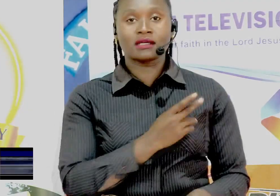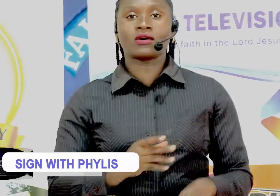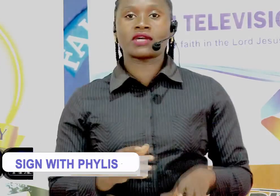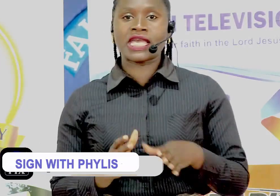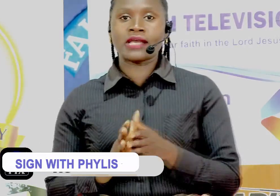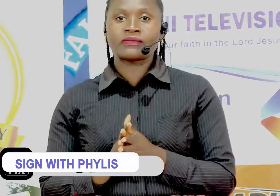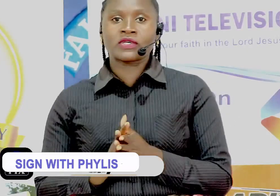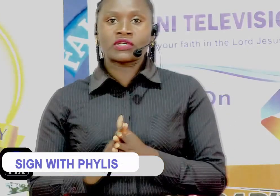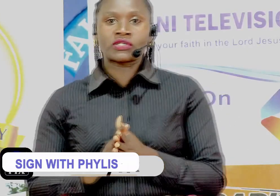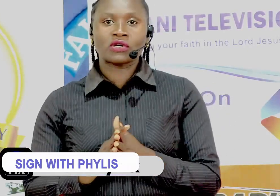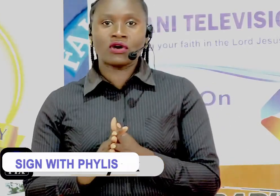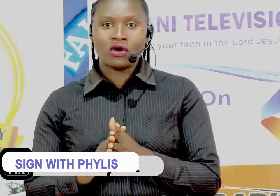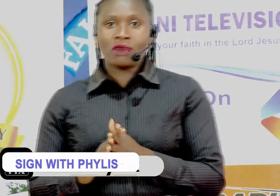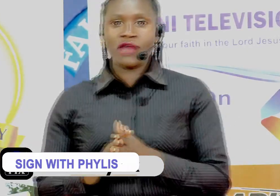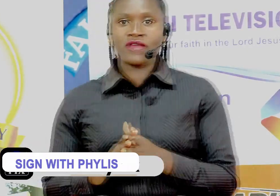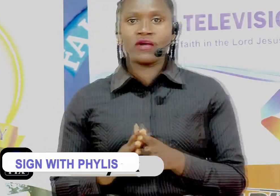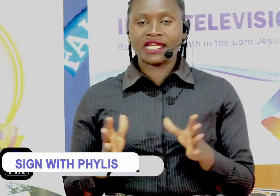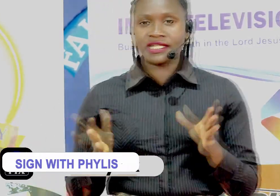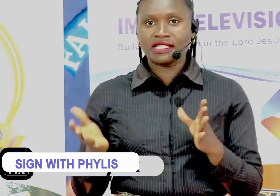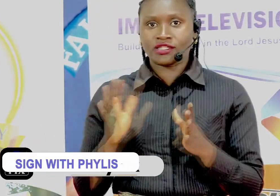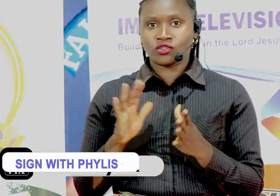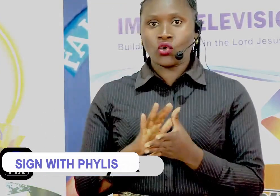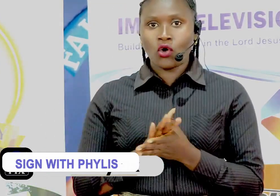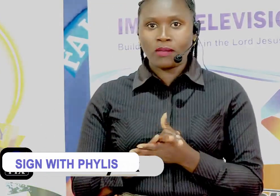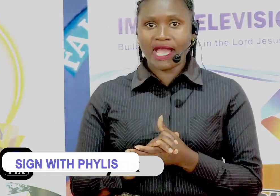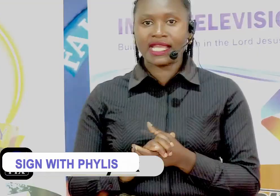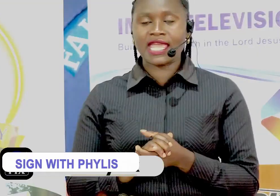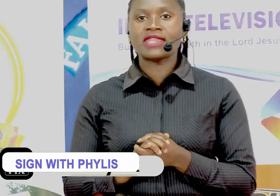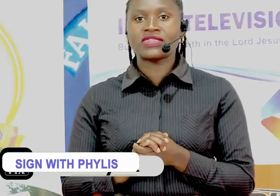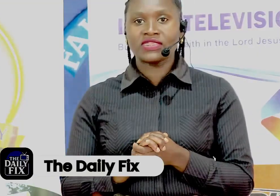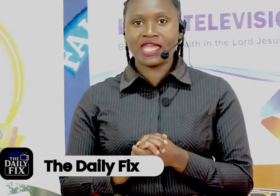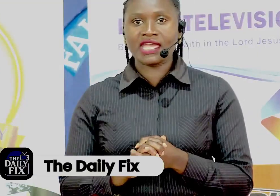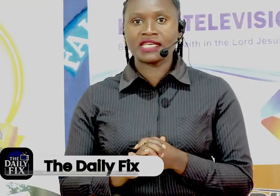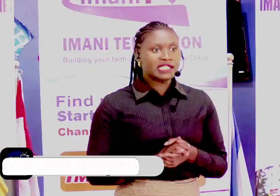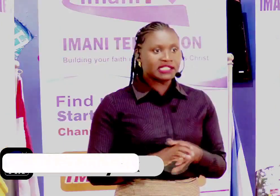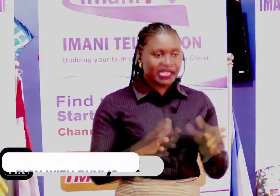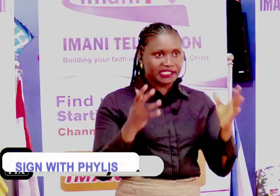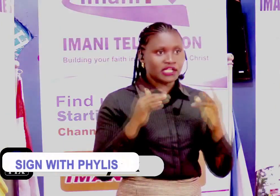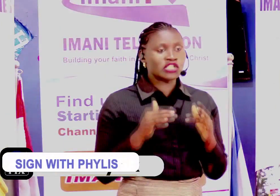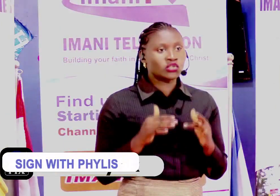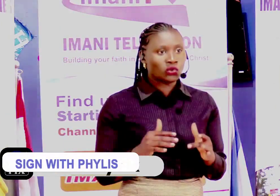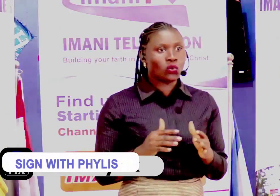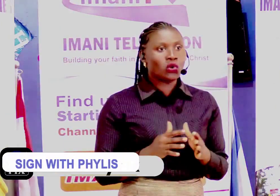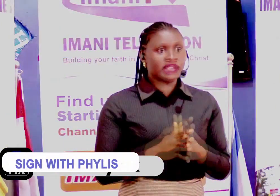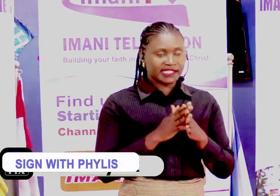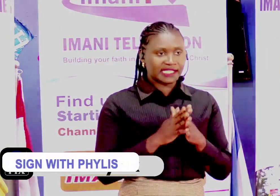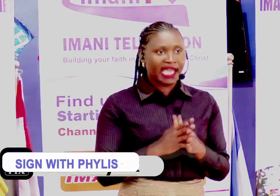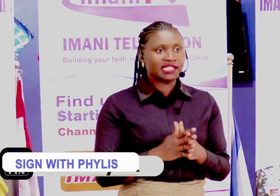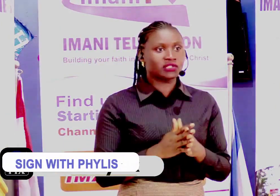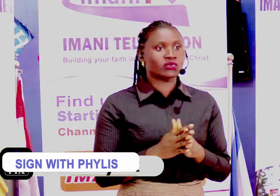Okay? So, my viewer want us just to go back and then just redo the signs together